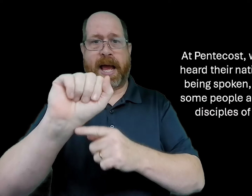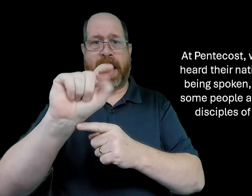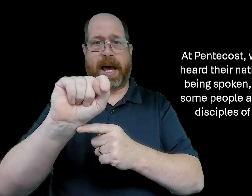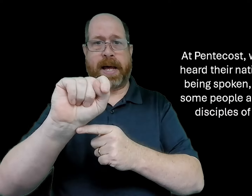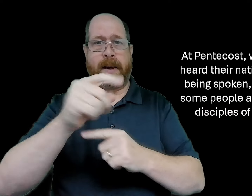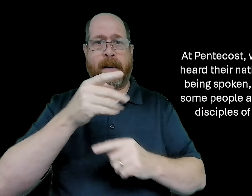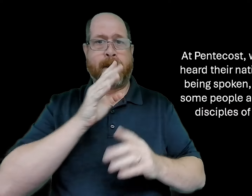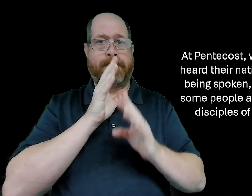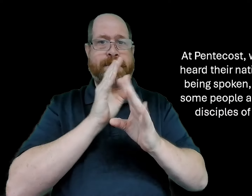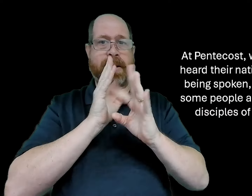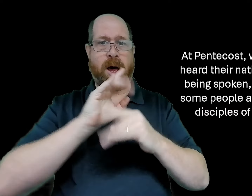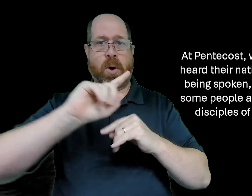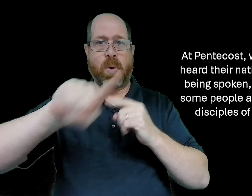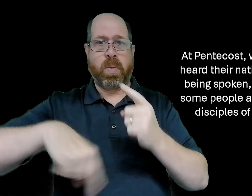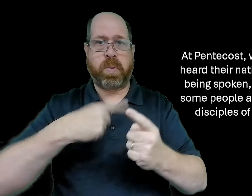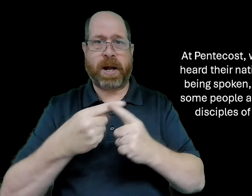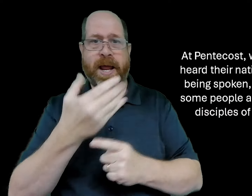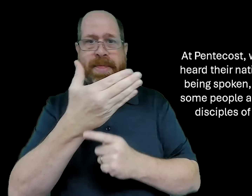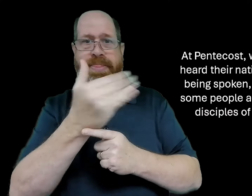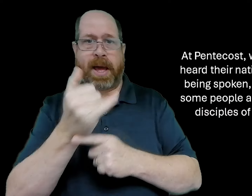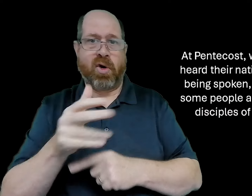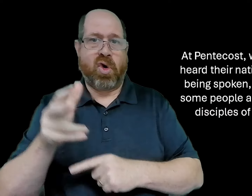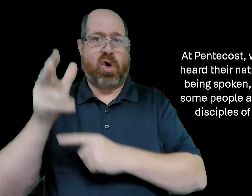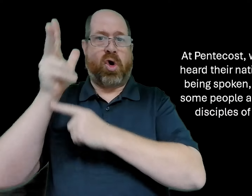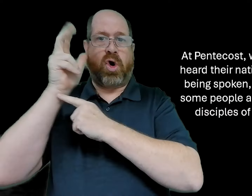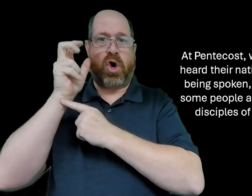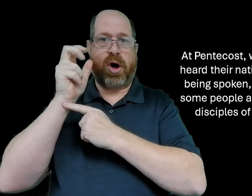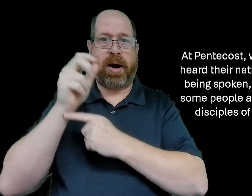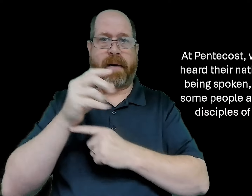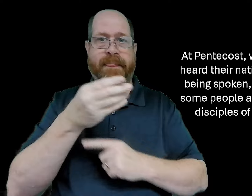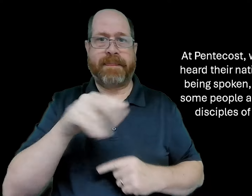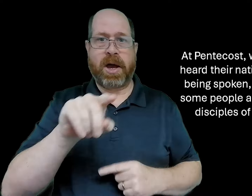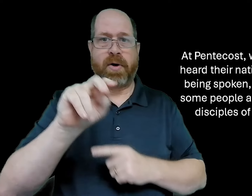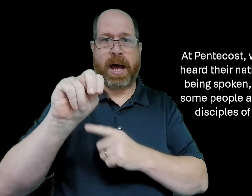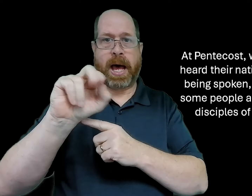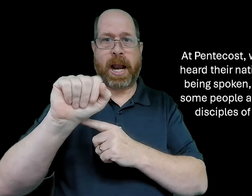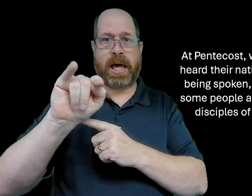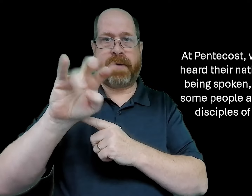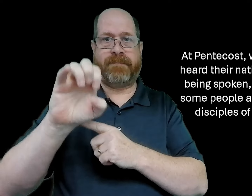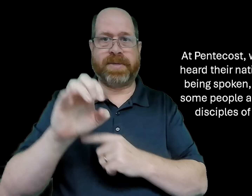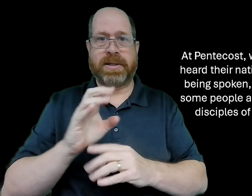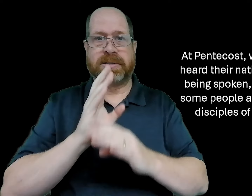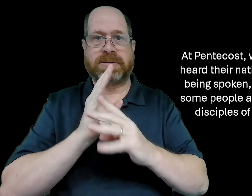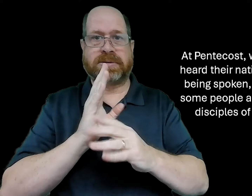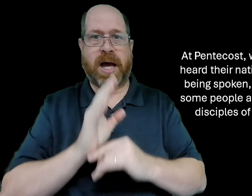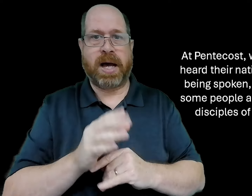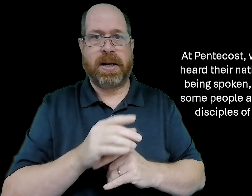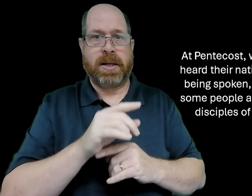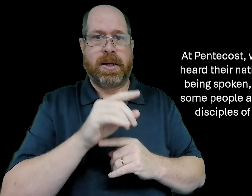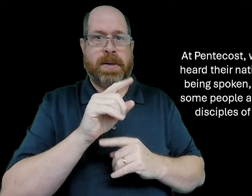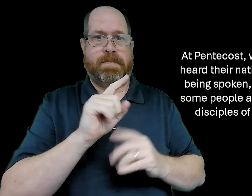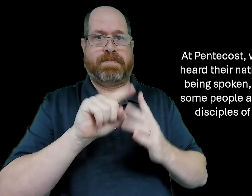At Pentecost, when they heard their native tongue being